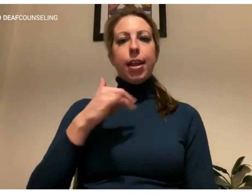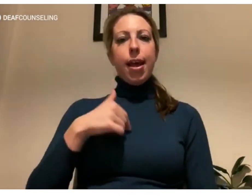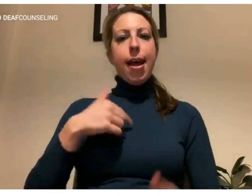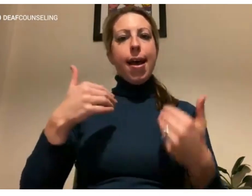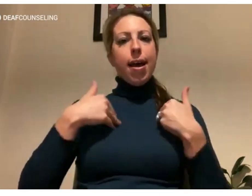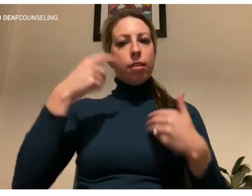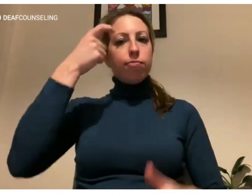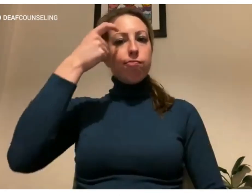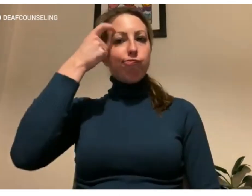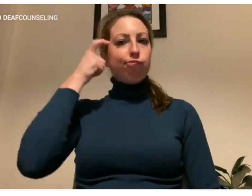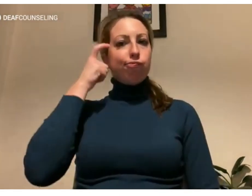on me.